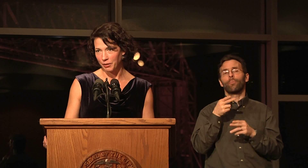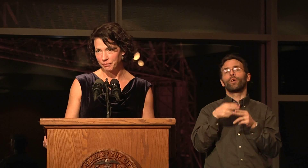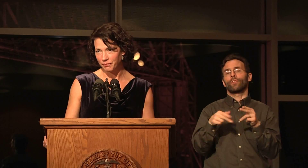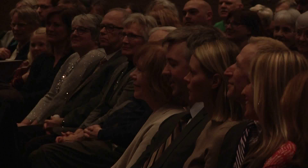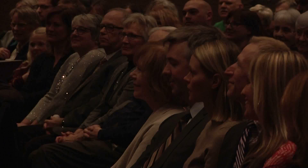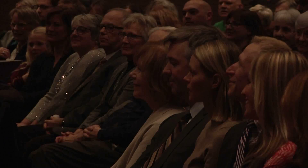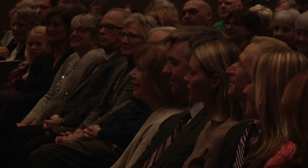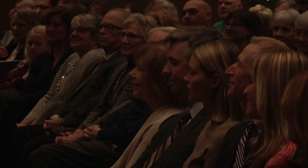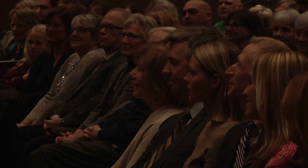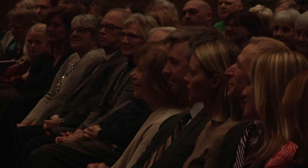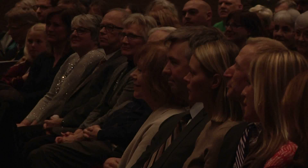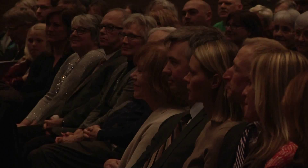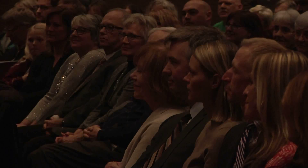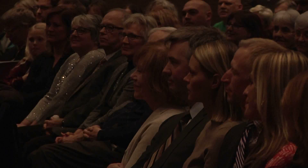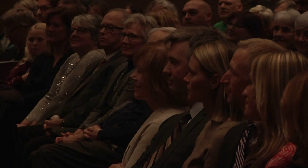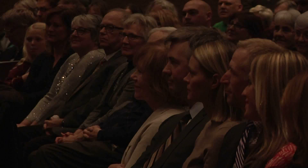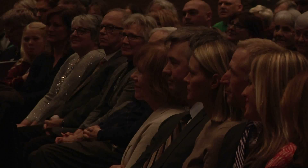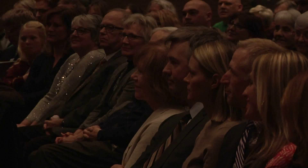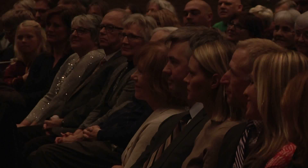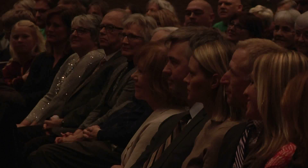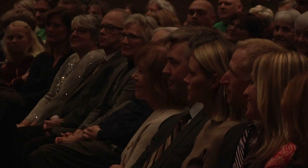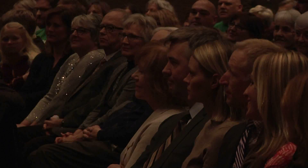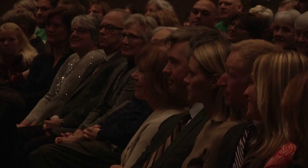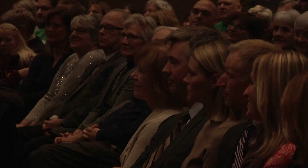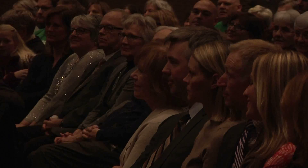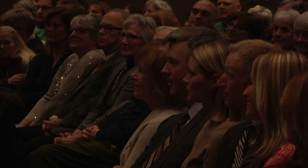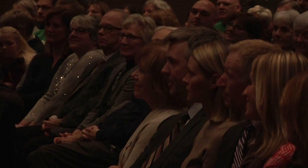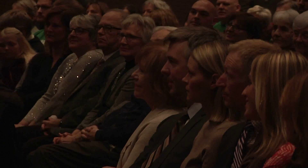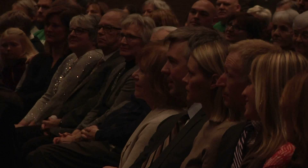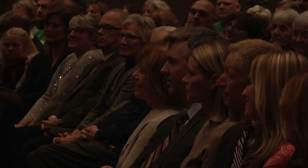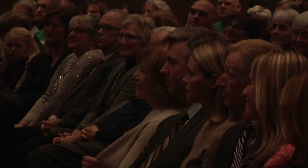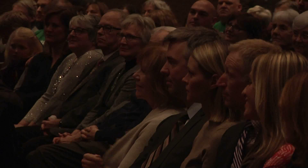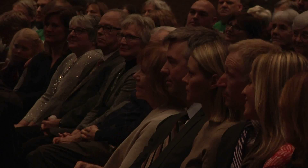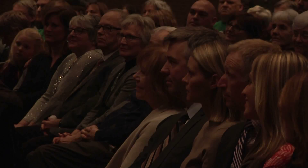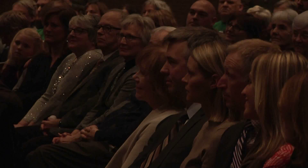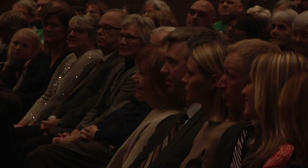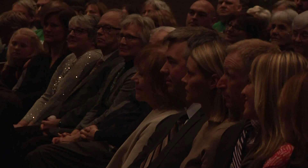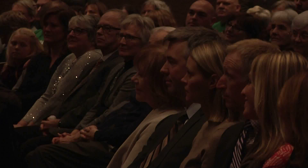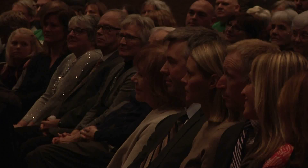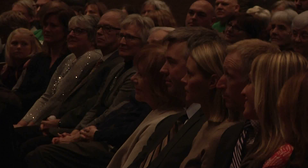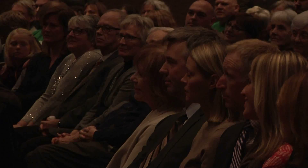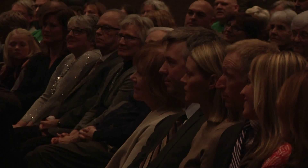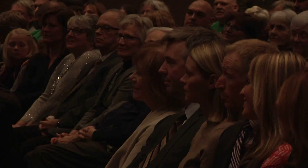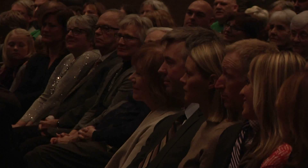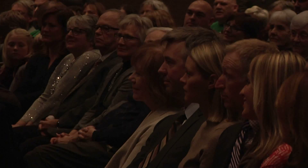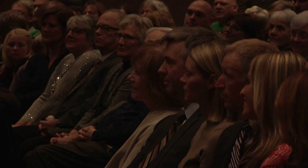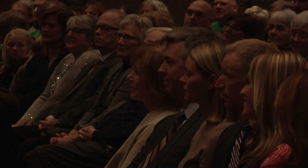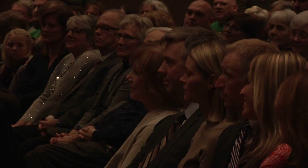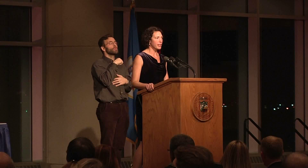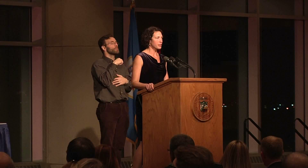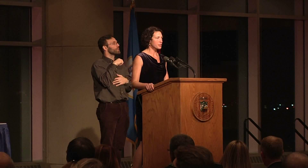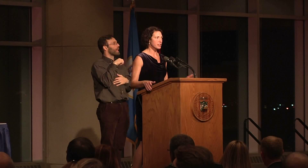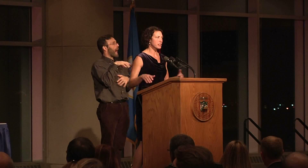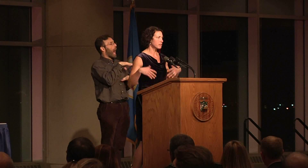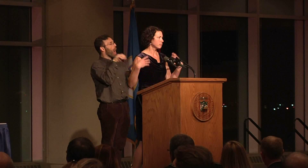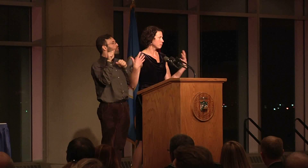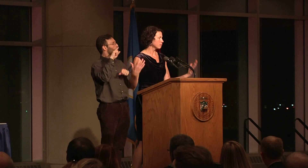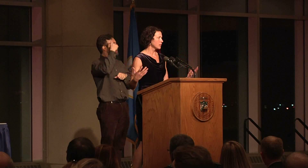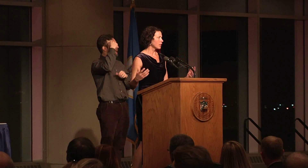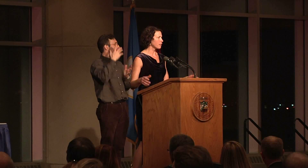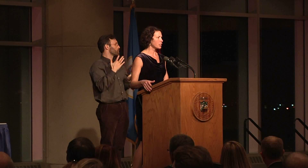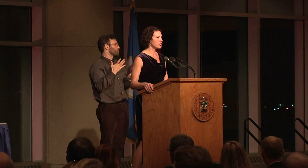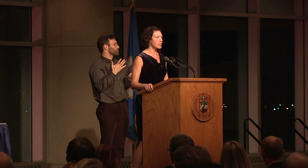grateful I am for your time and attention during this transition, which has really, I think people probably assume that outgoing mayors